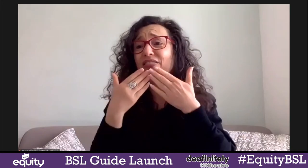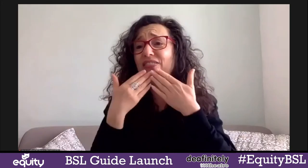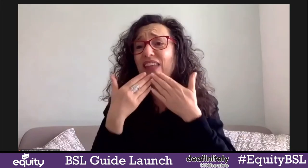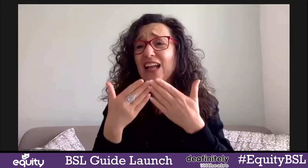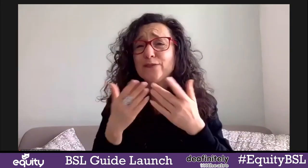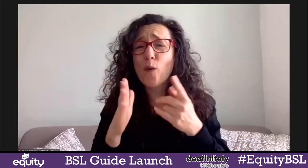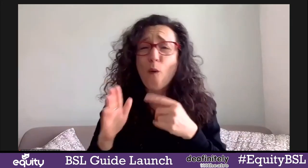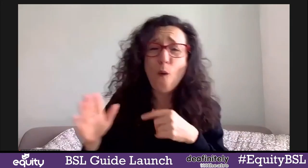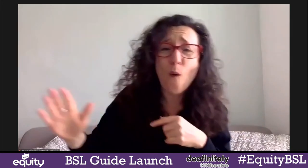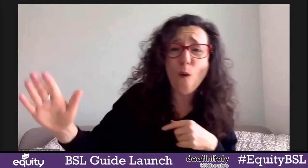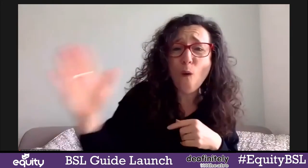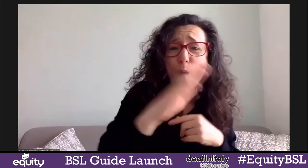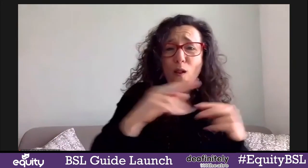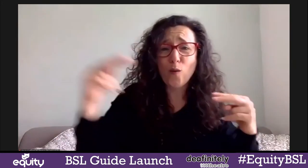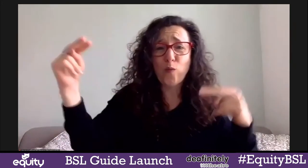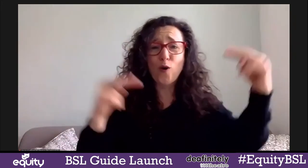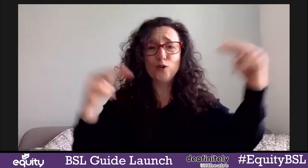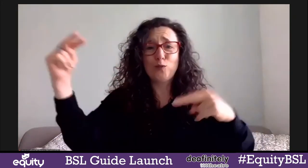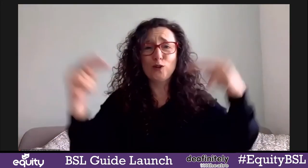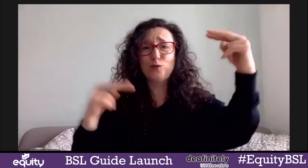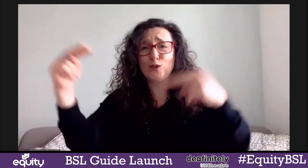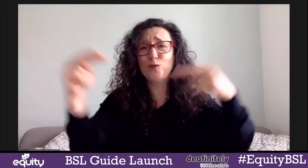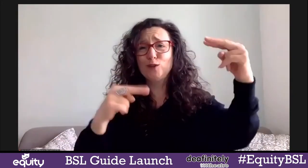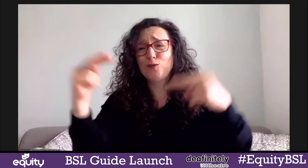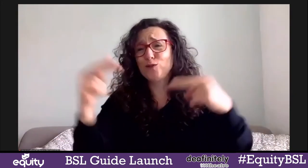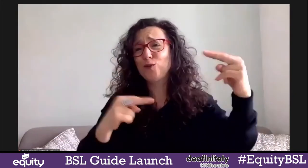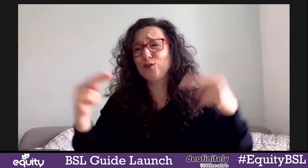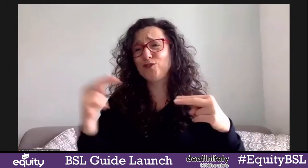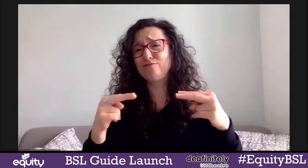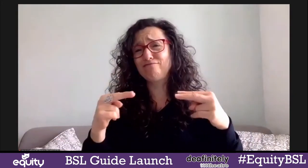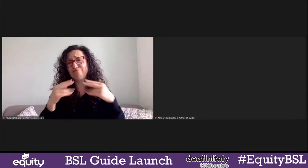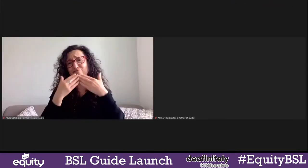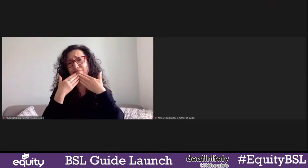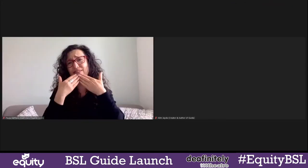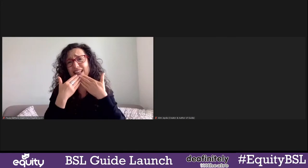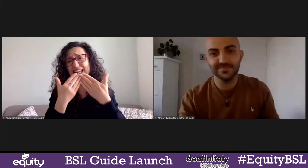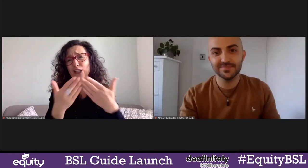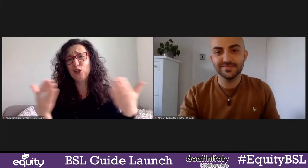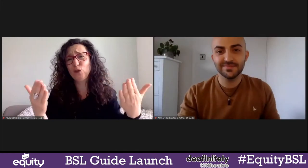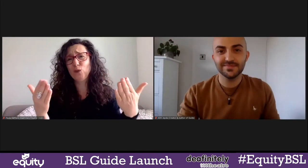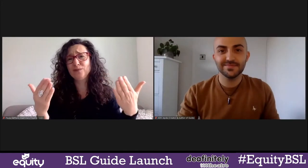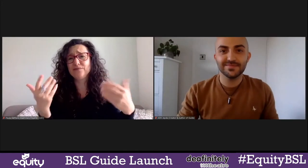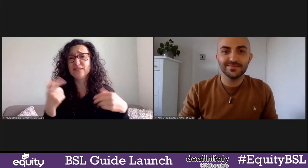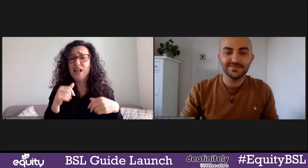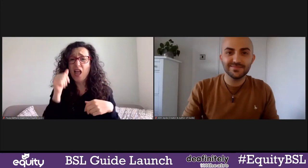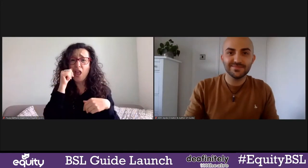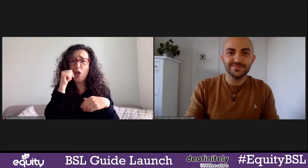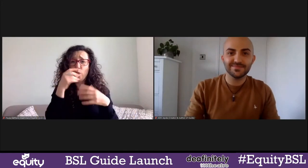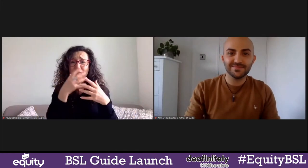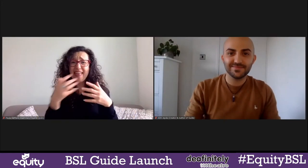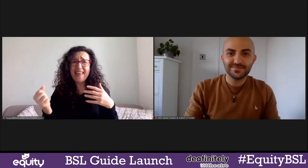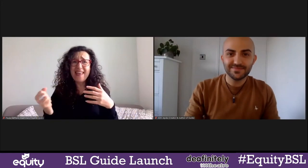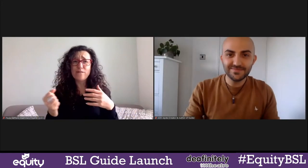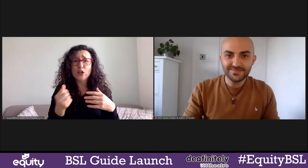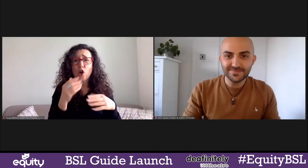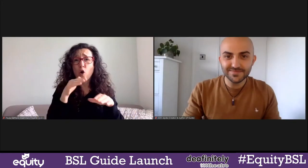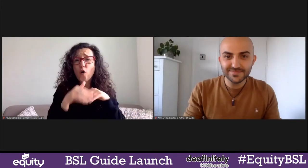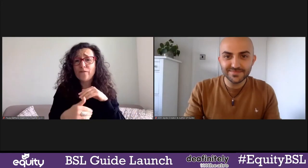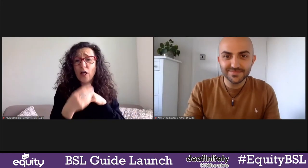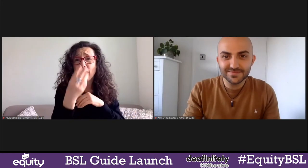it accessible to everybody. And can I say thank you for watching this webinar session.